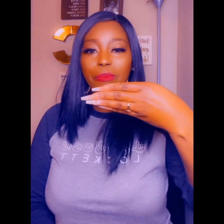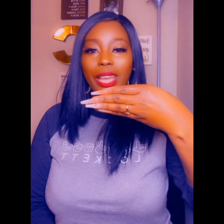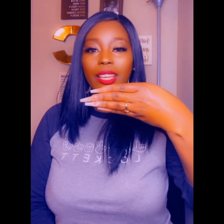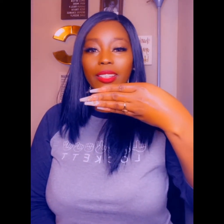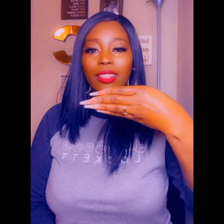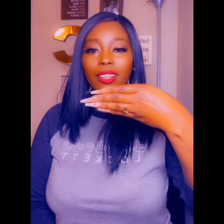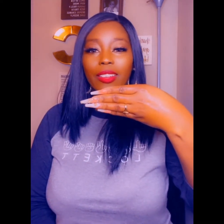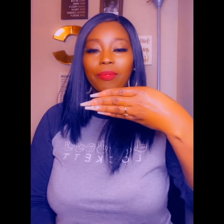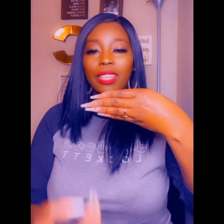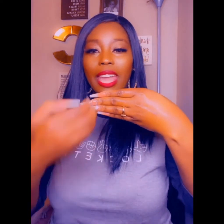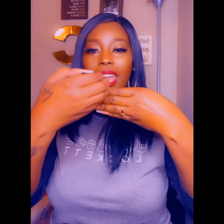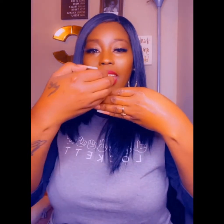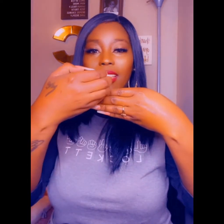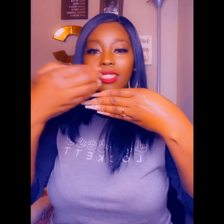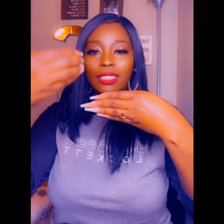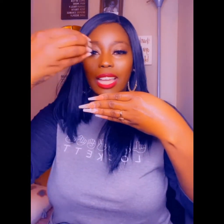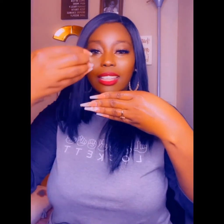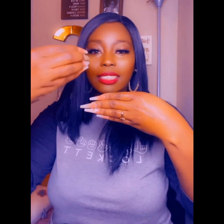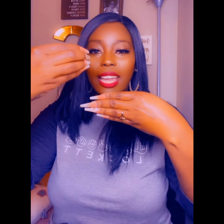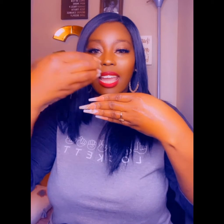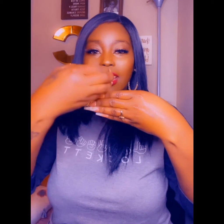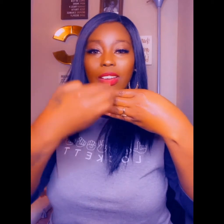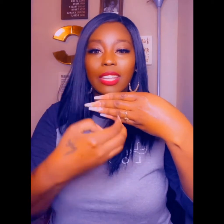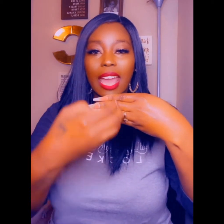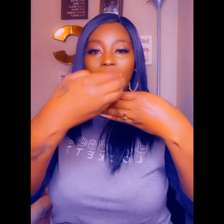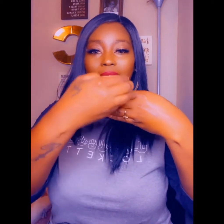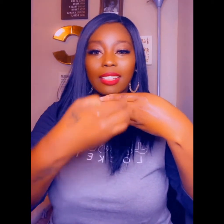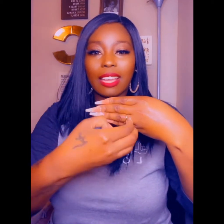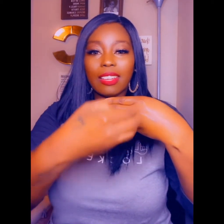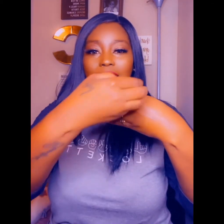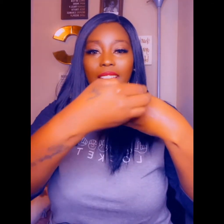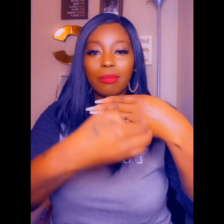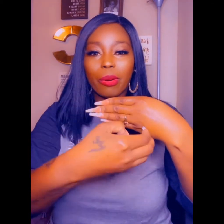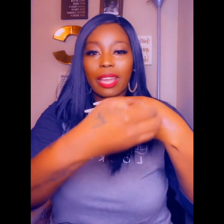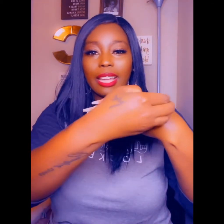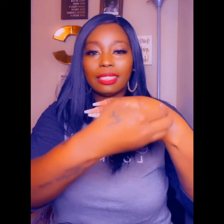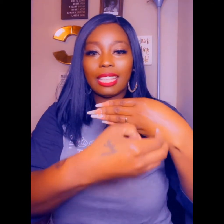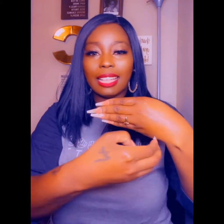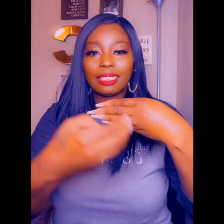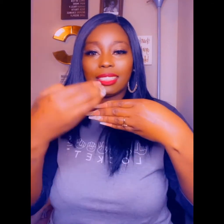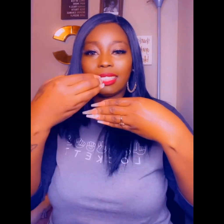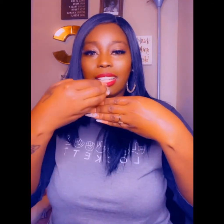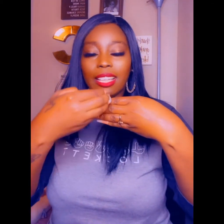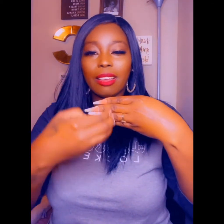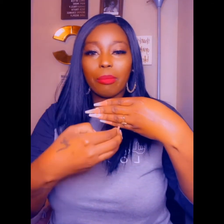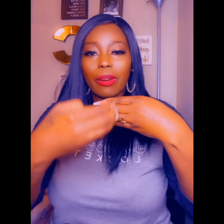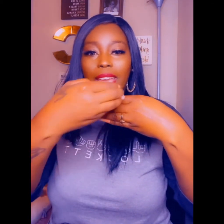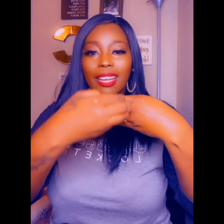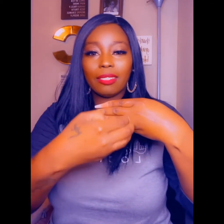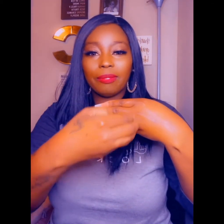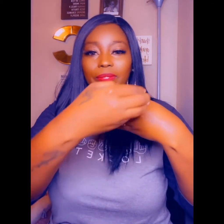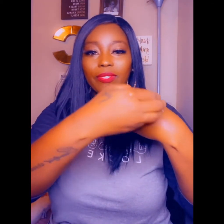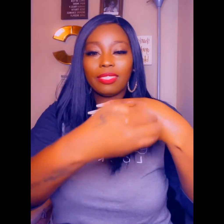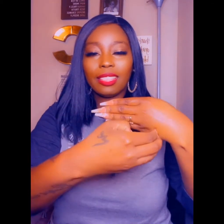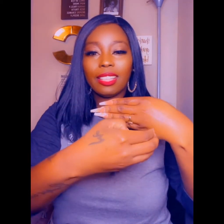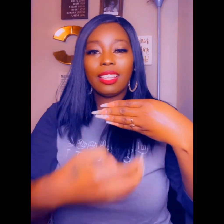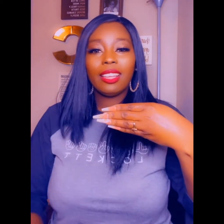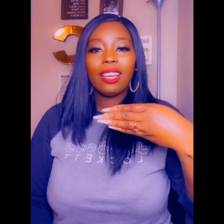B, and you take this hand and you go down like you're cutting bread slices. Bread. All